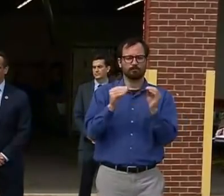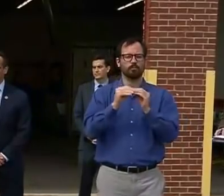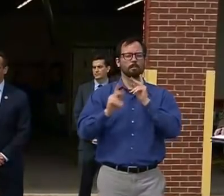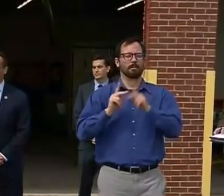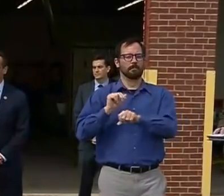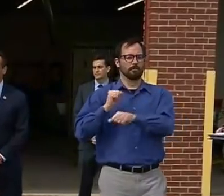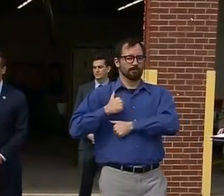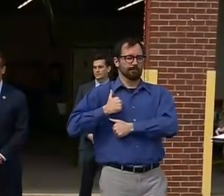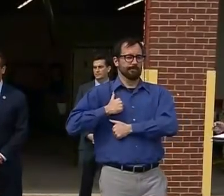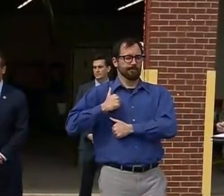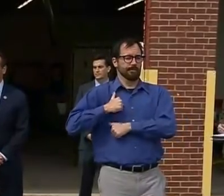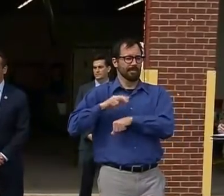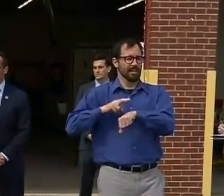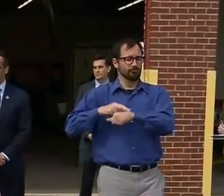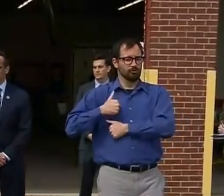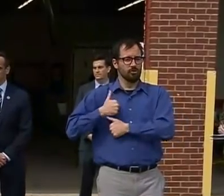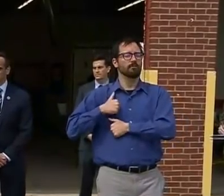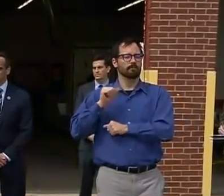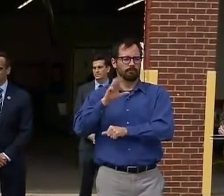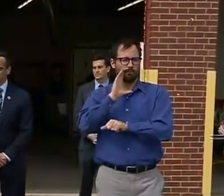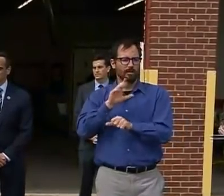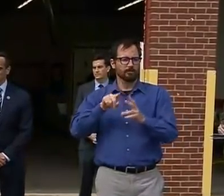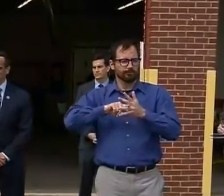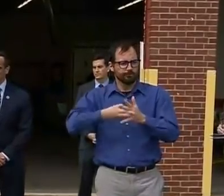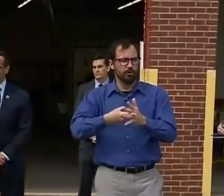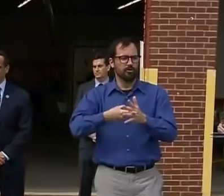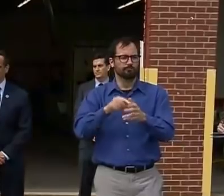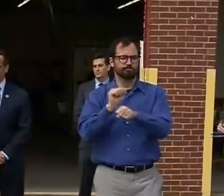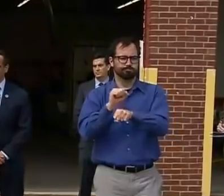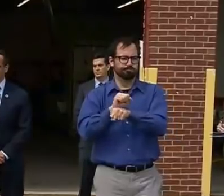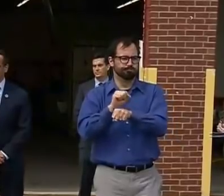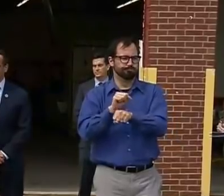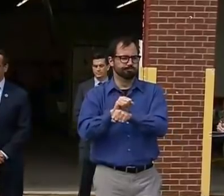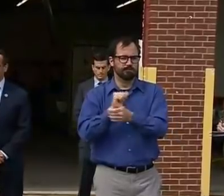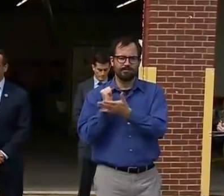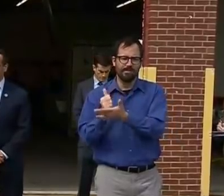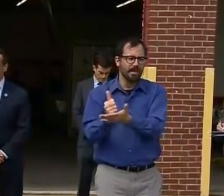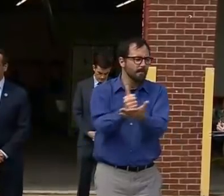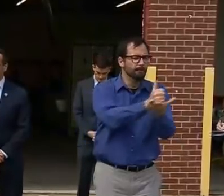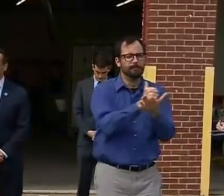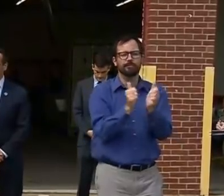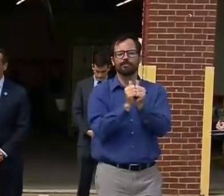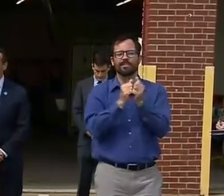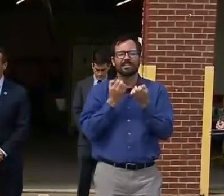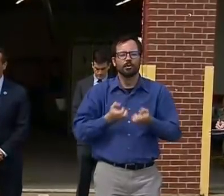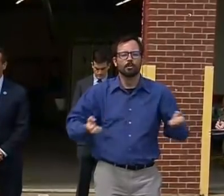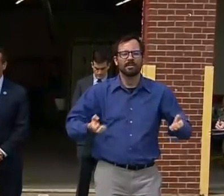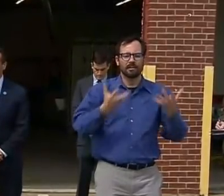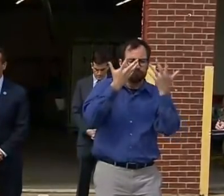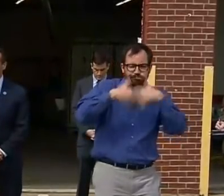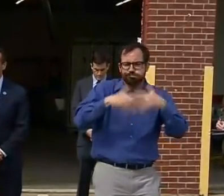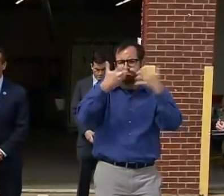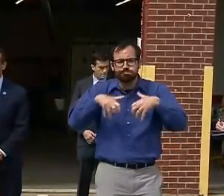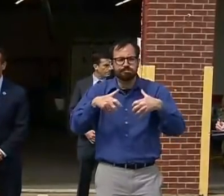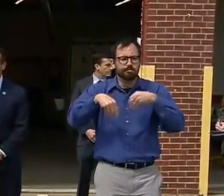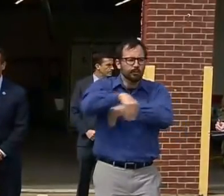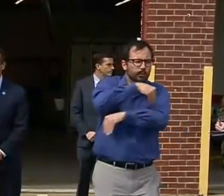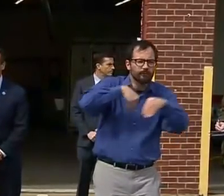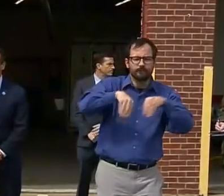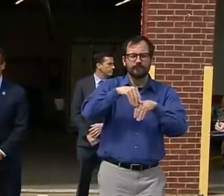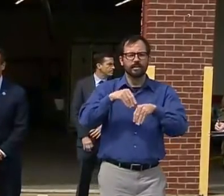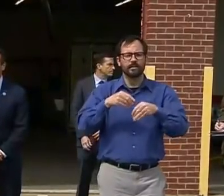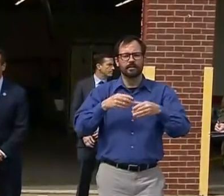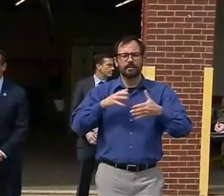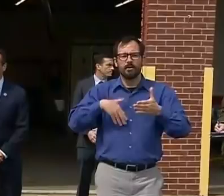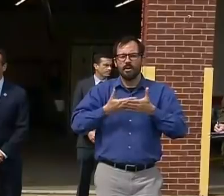supporting requests from state agencies for equipment, logistics, warehousing, and related duties. And many of the assignments they've